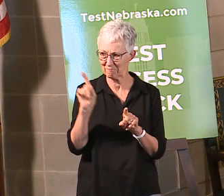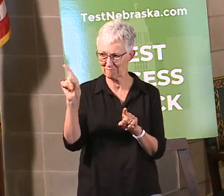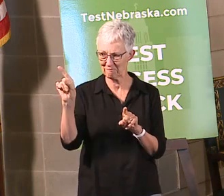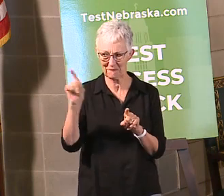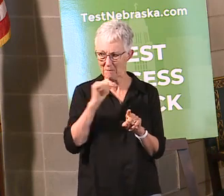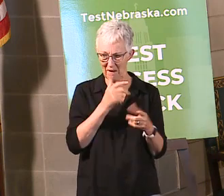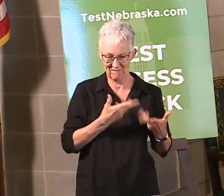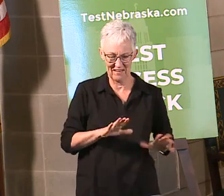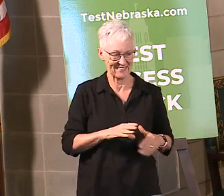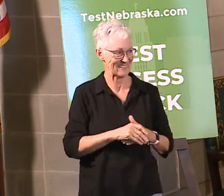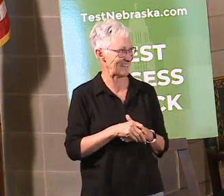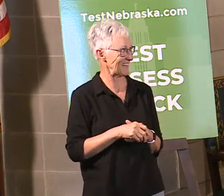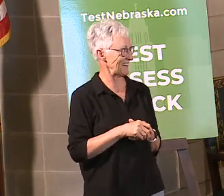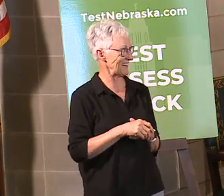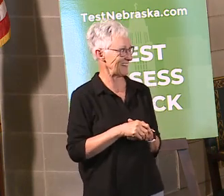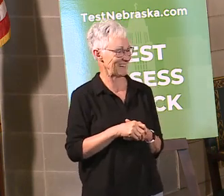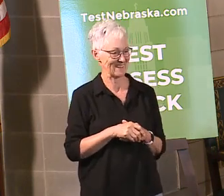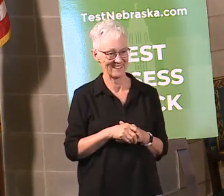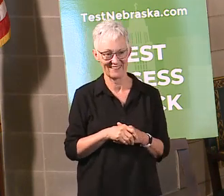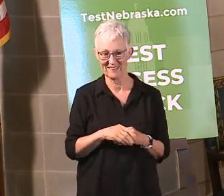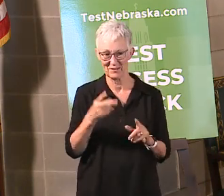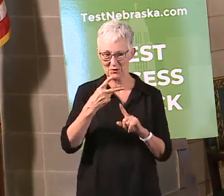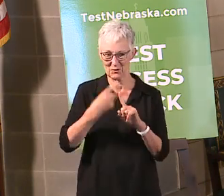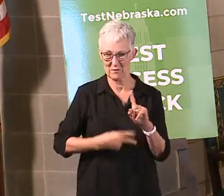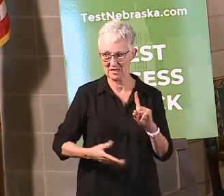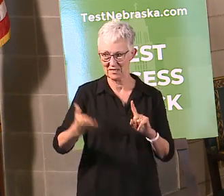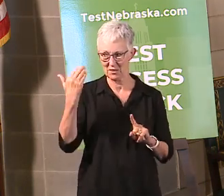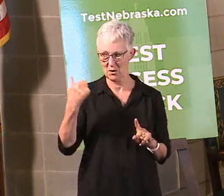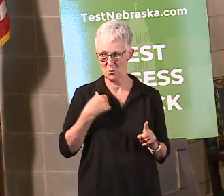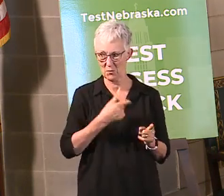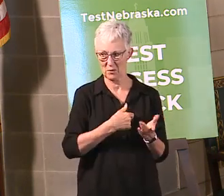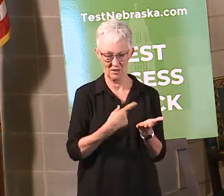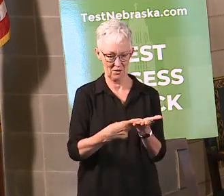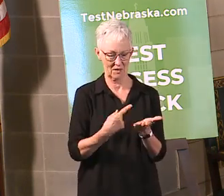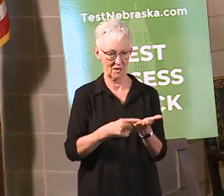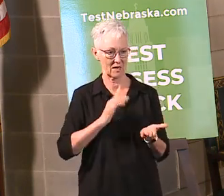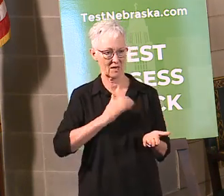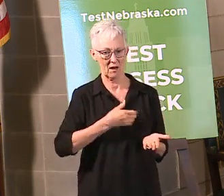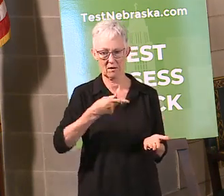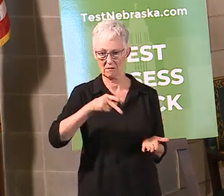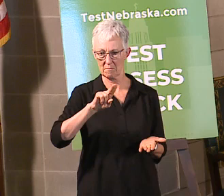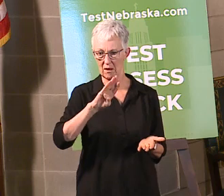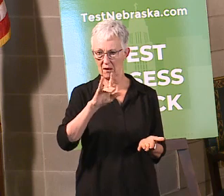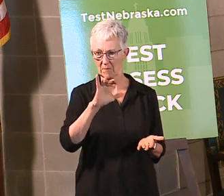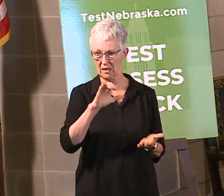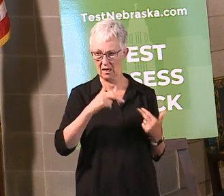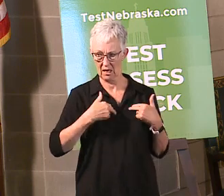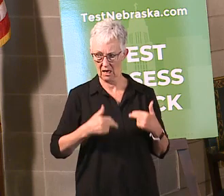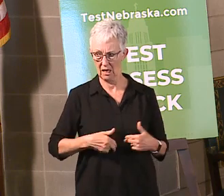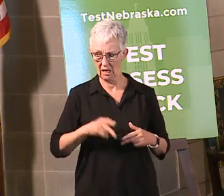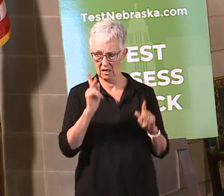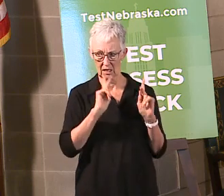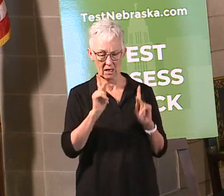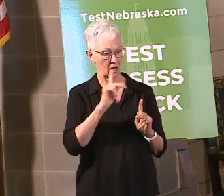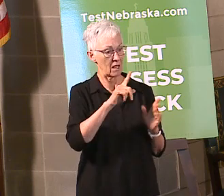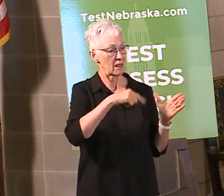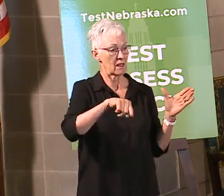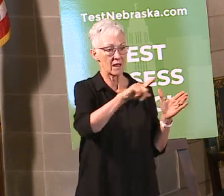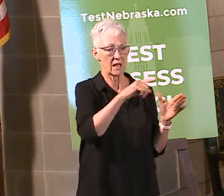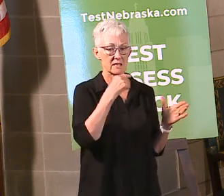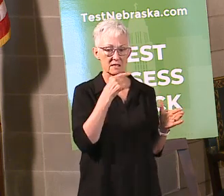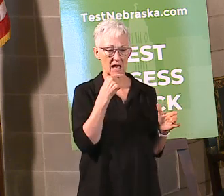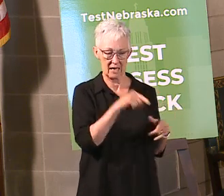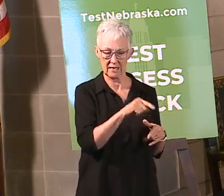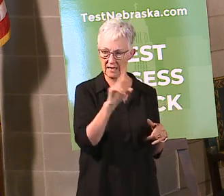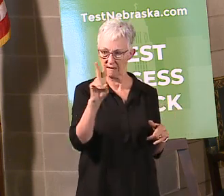hold on. Over 2 months ago, when we talked with our public health experts, right, what they all said is, this is a virus,